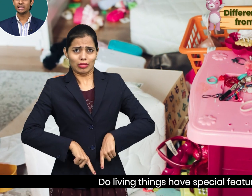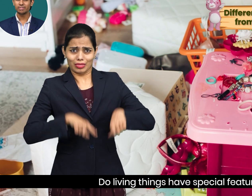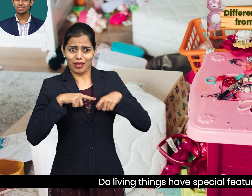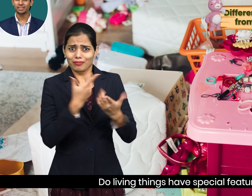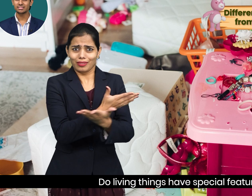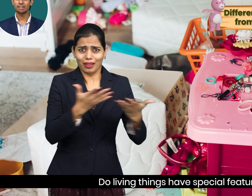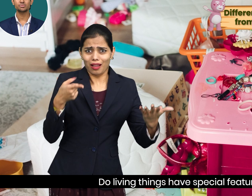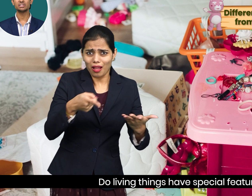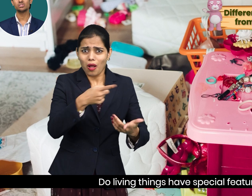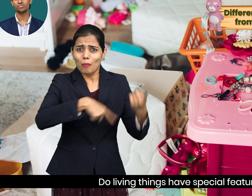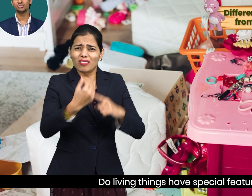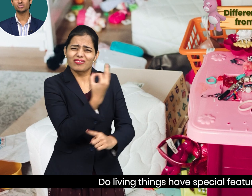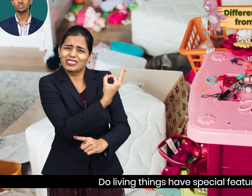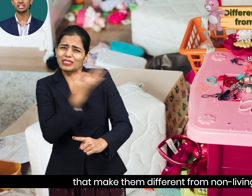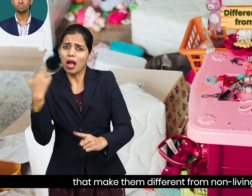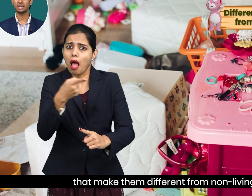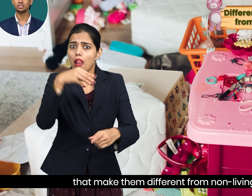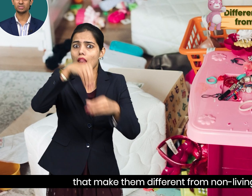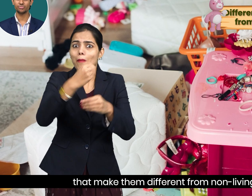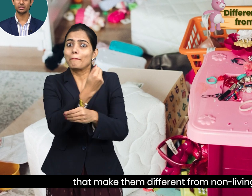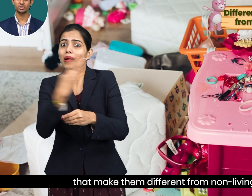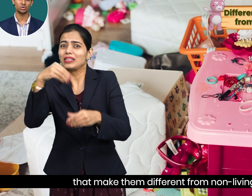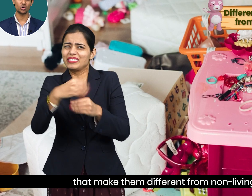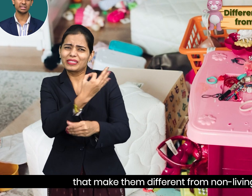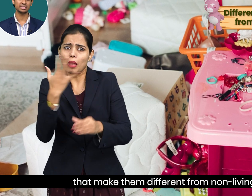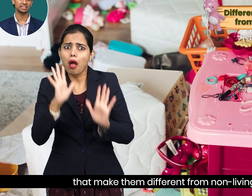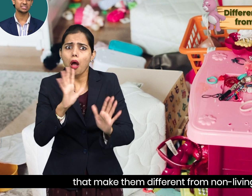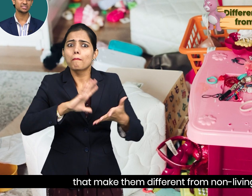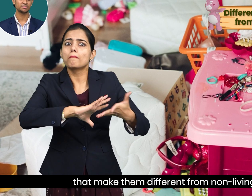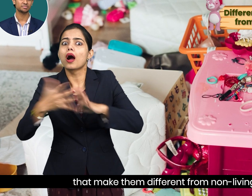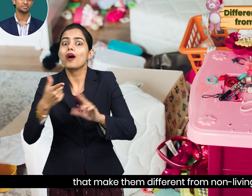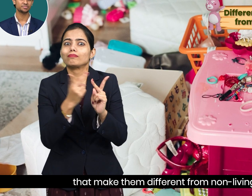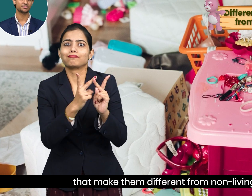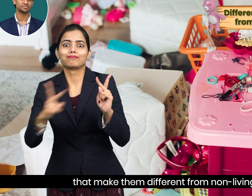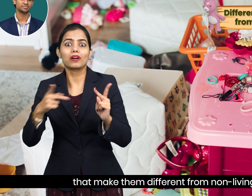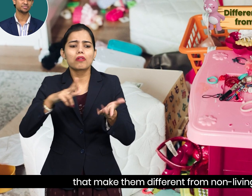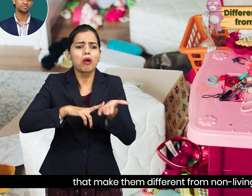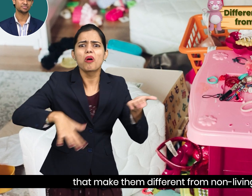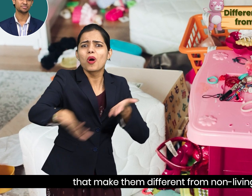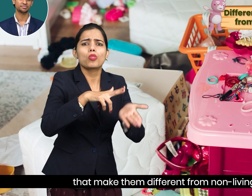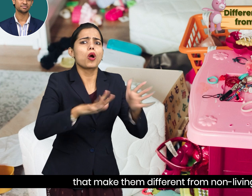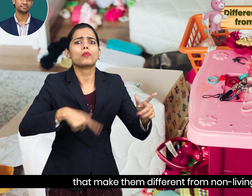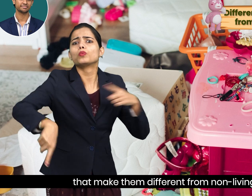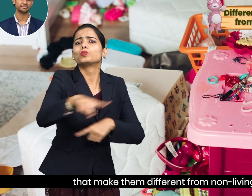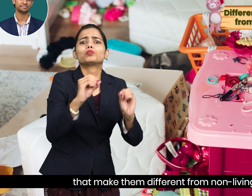Do living things have special features that make them different from non-living things?